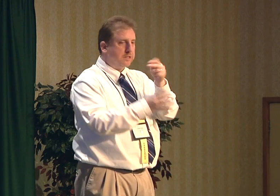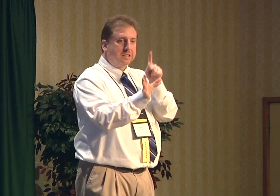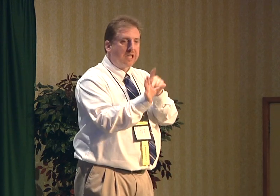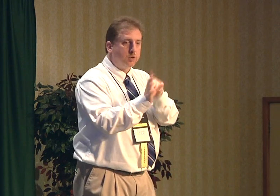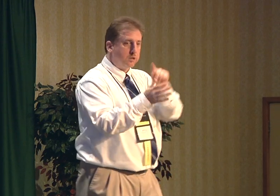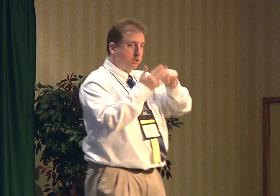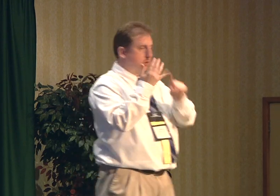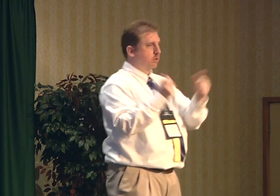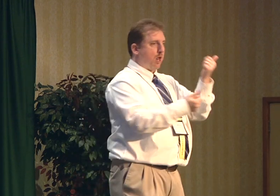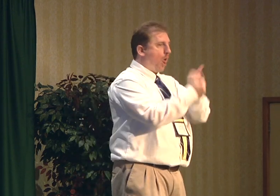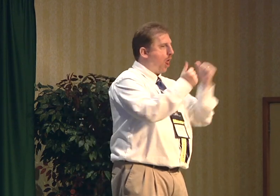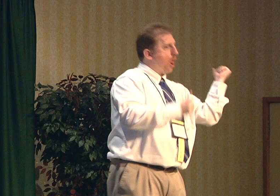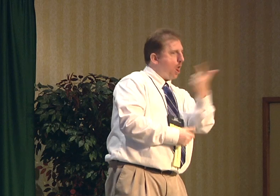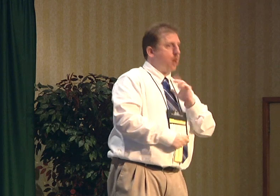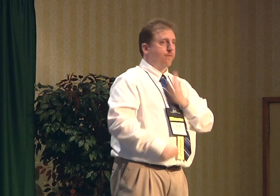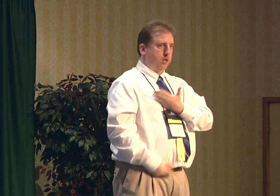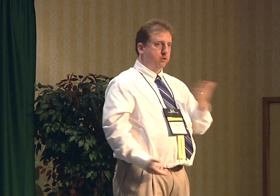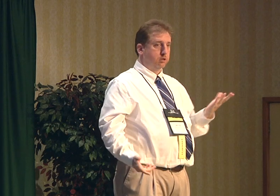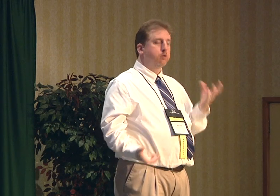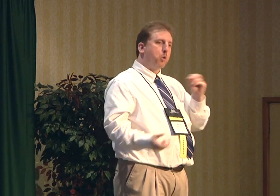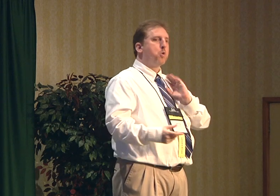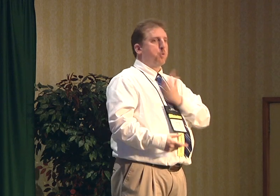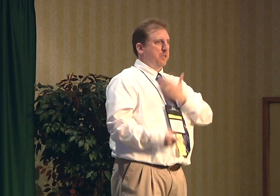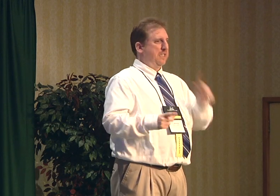offices, dental offices, psychiatrists, etc. All of us.